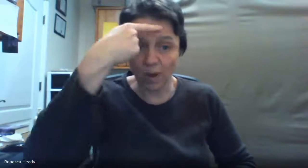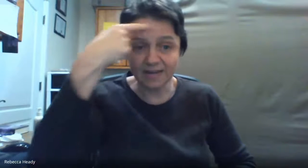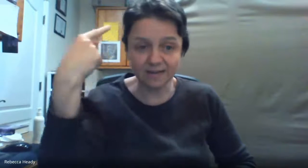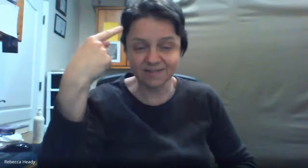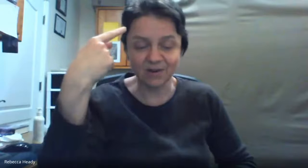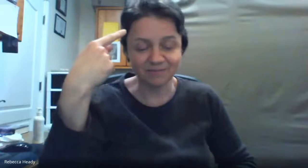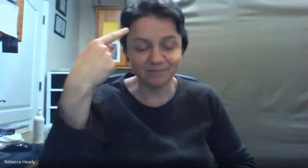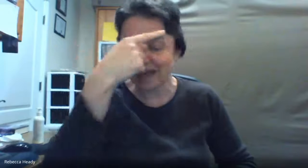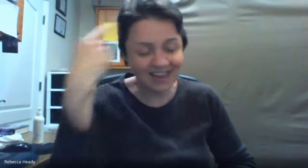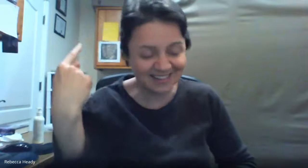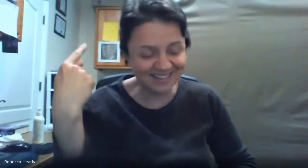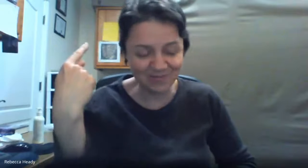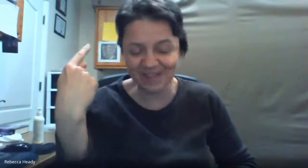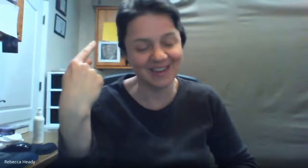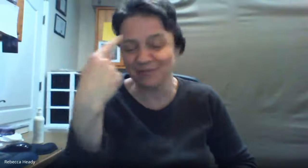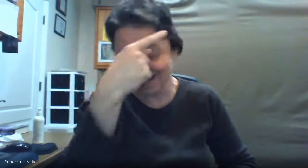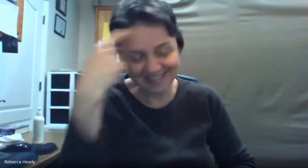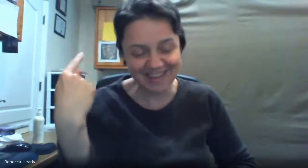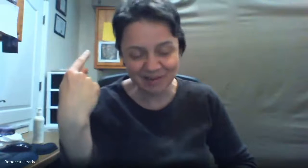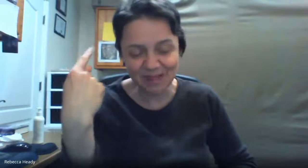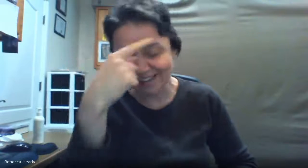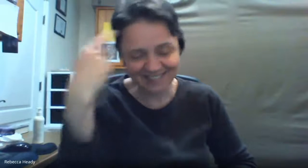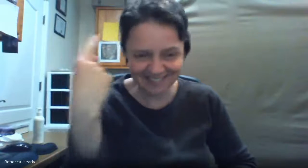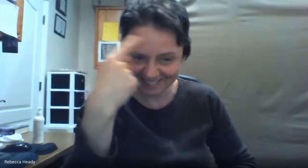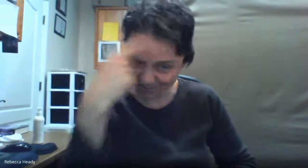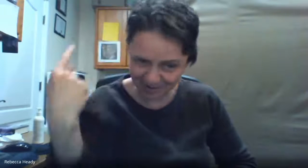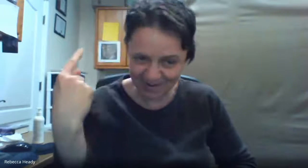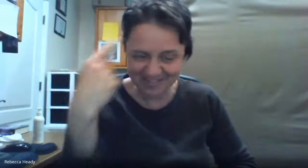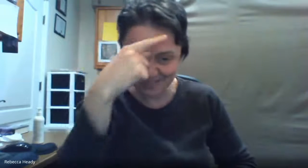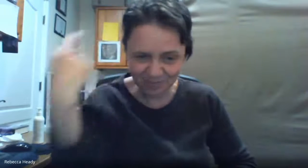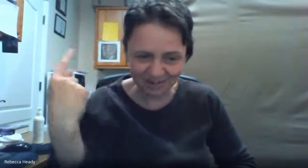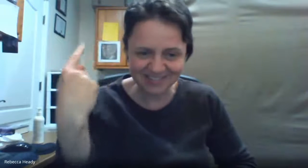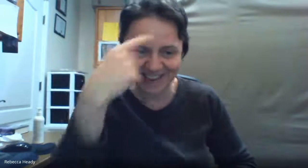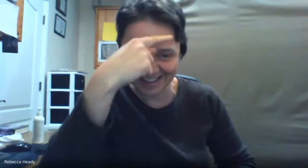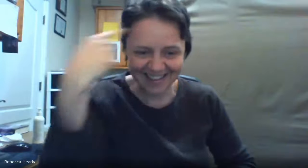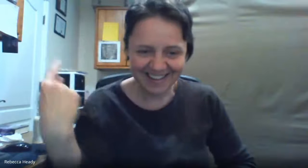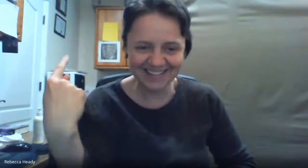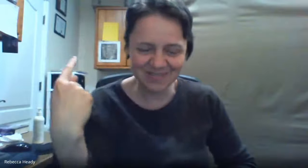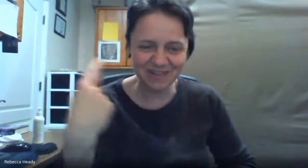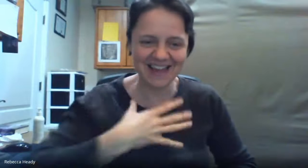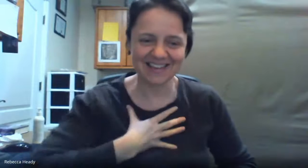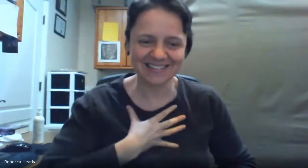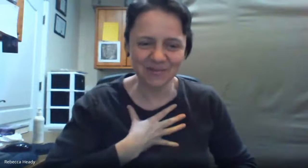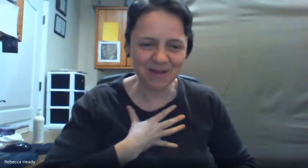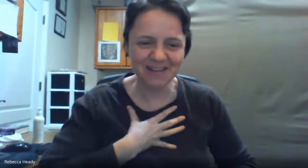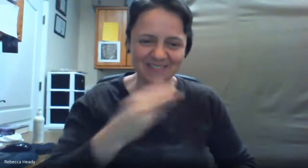white, sorry, black. I'm thinking white and signing black. My brain is just on backwards today. Black, don't mind me,